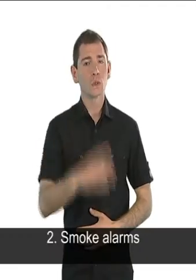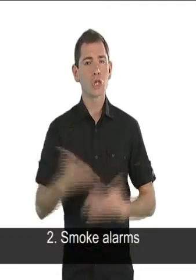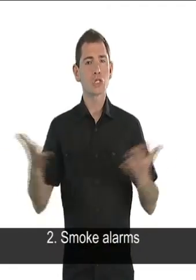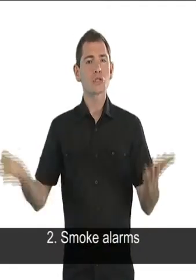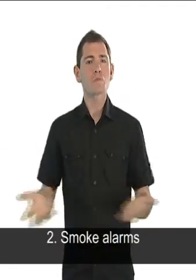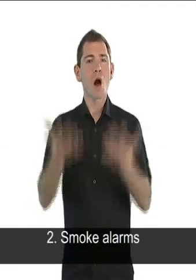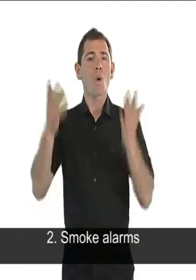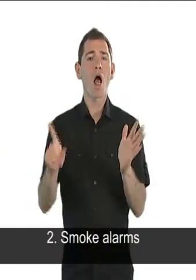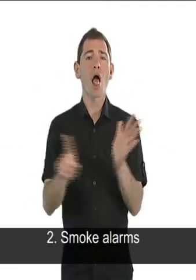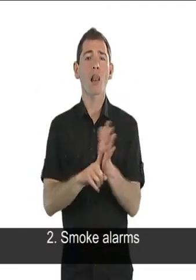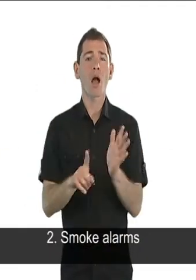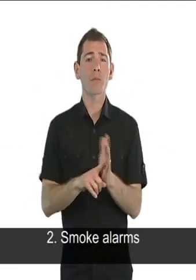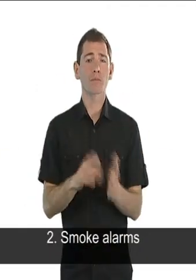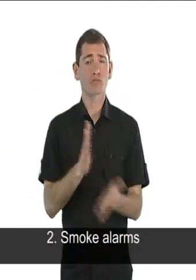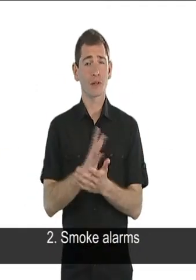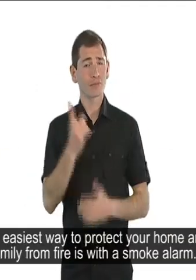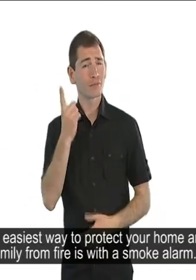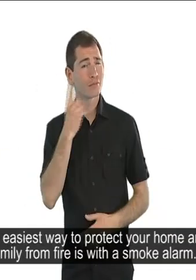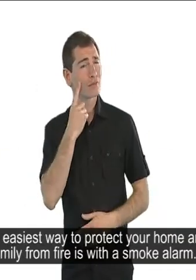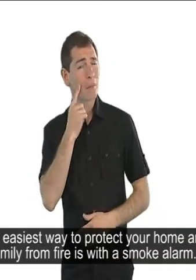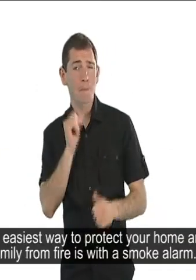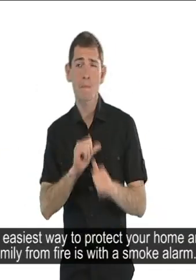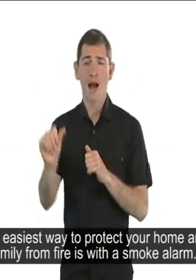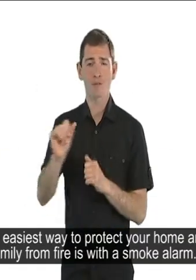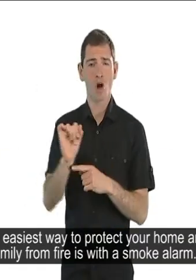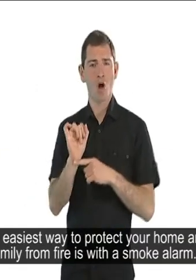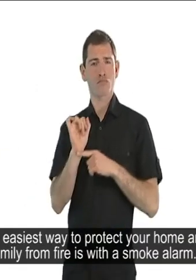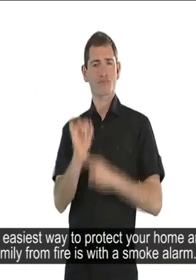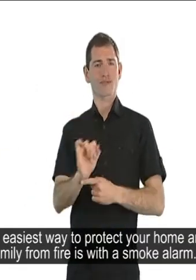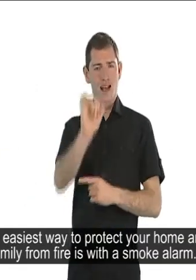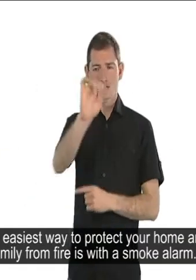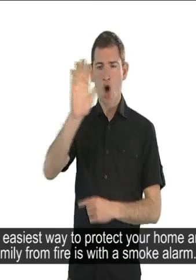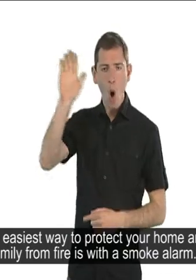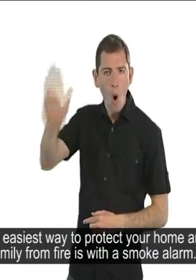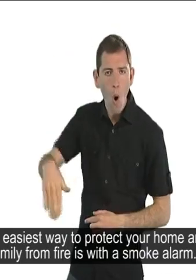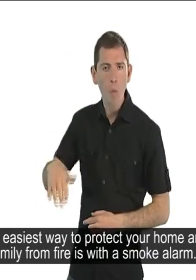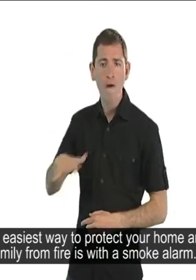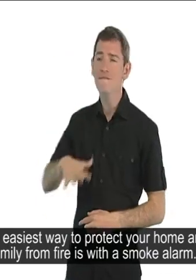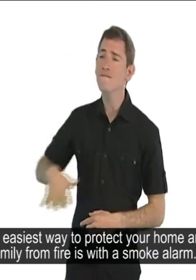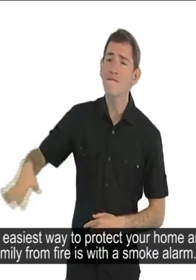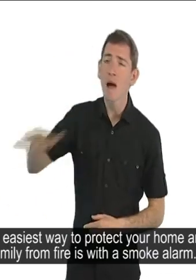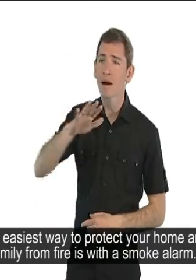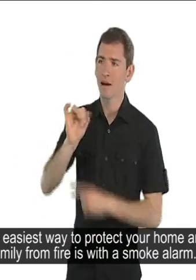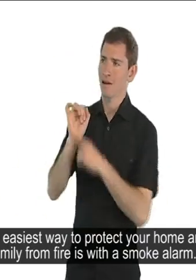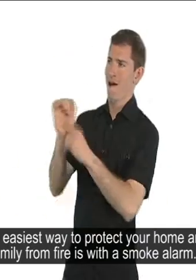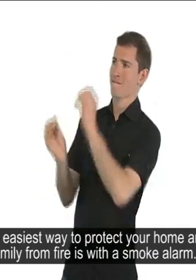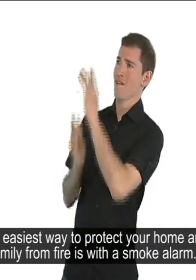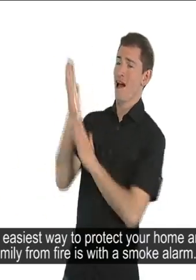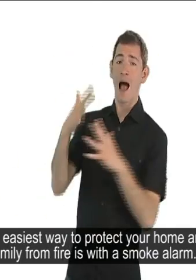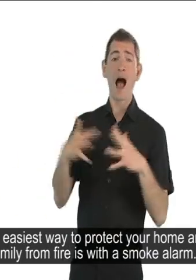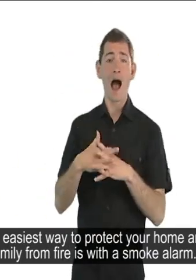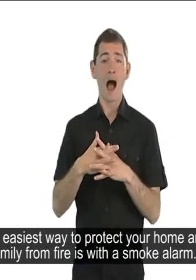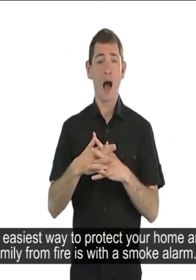Number 2. Smoke alarms. The easiest way to protect your home and family from fire is with a